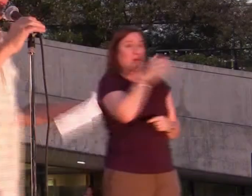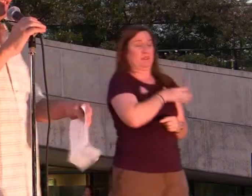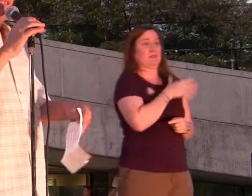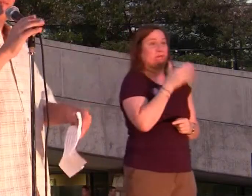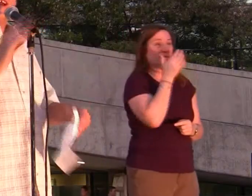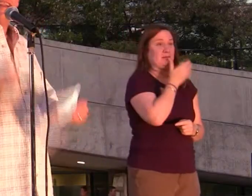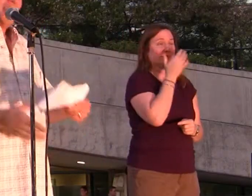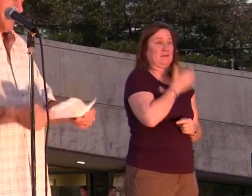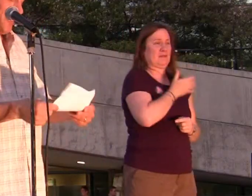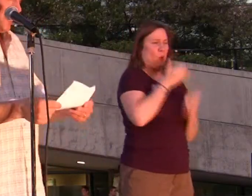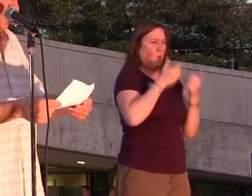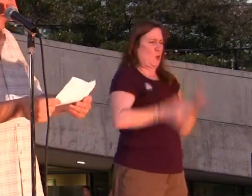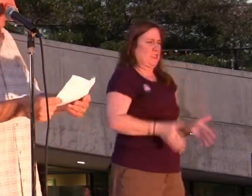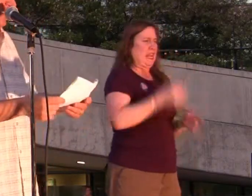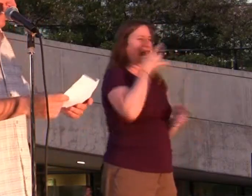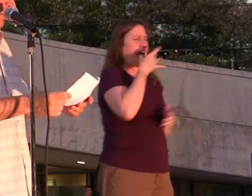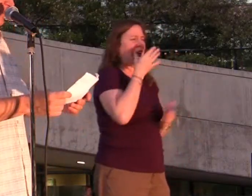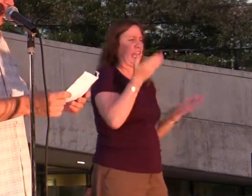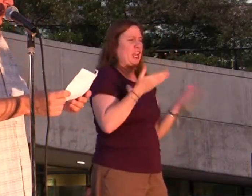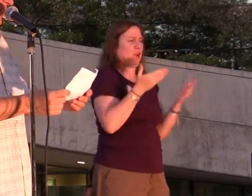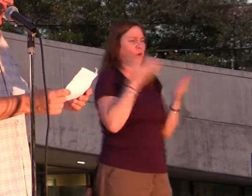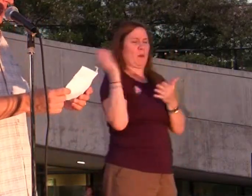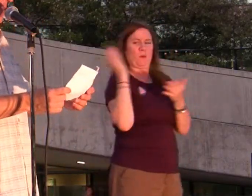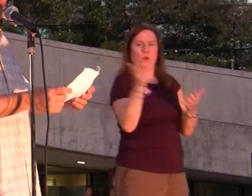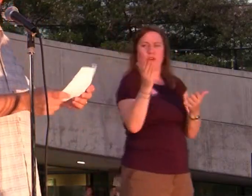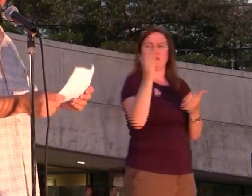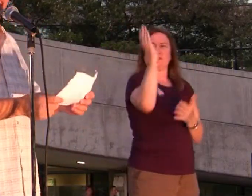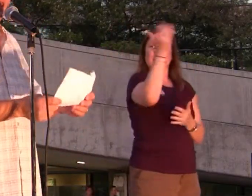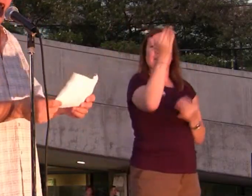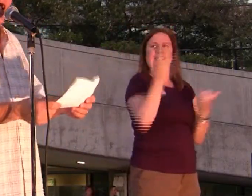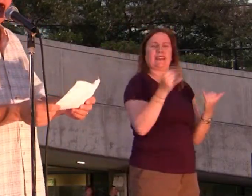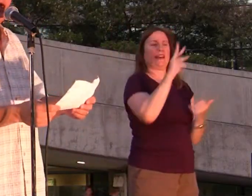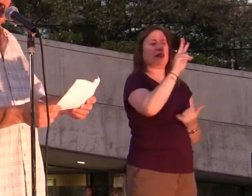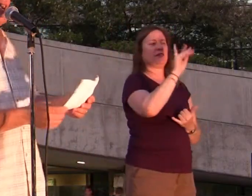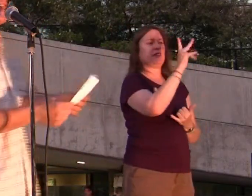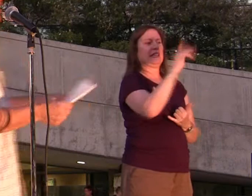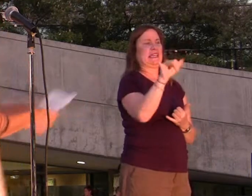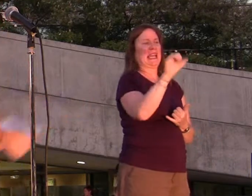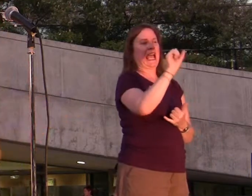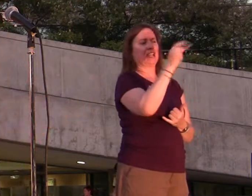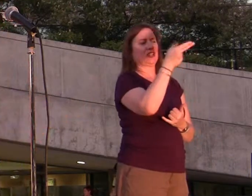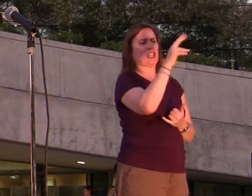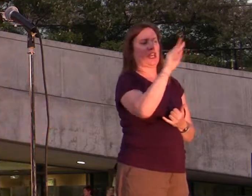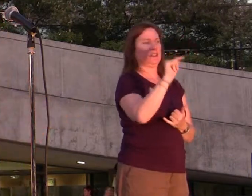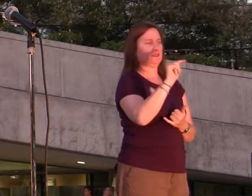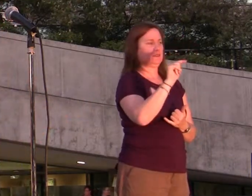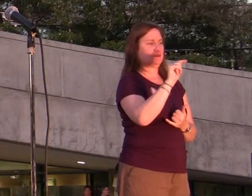All right, we're losing some light here, so I'm going to bring up to the stage real quick, Miss Vickye Ashton.